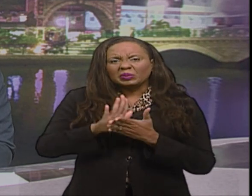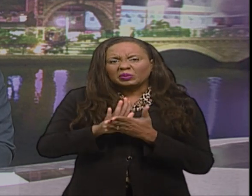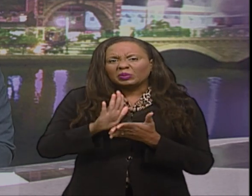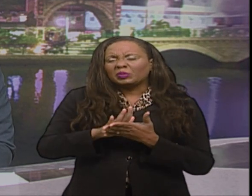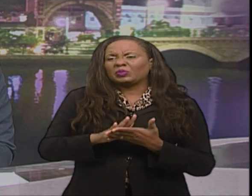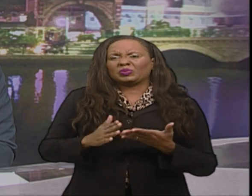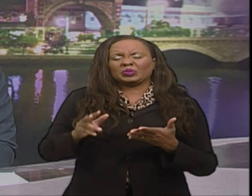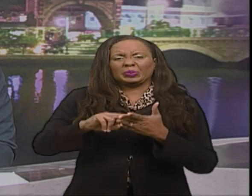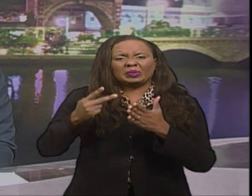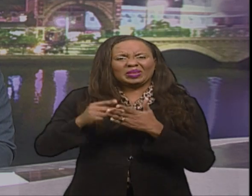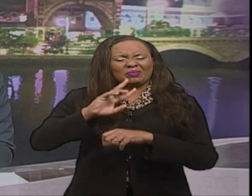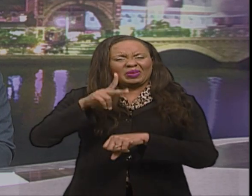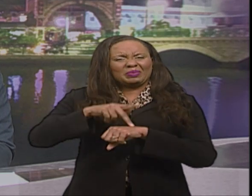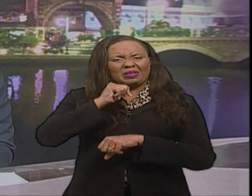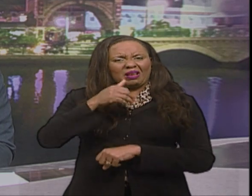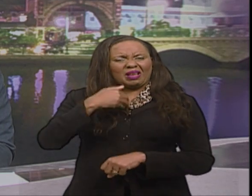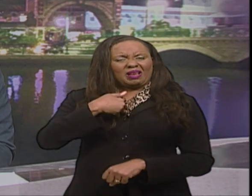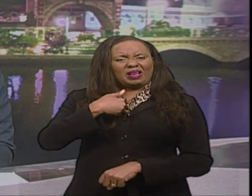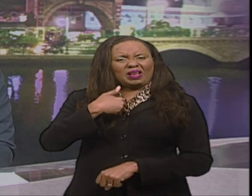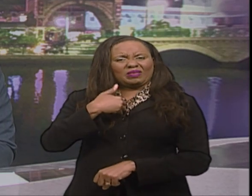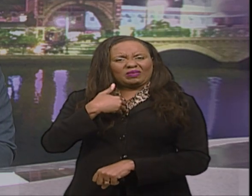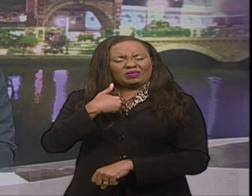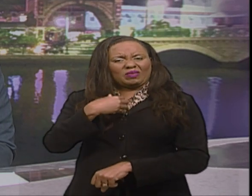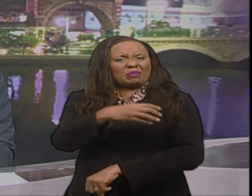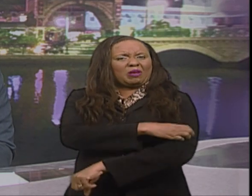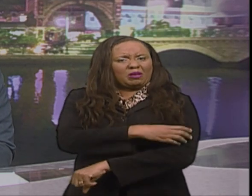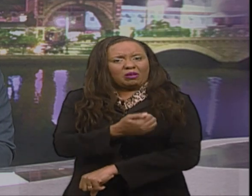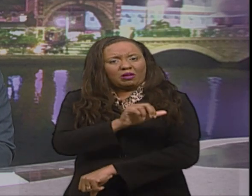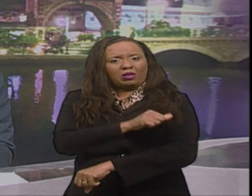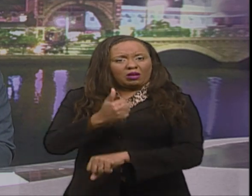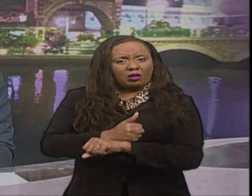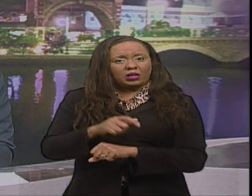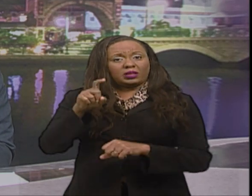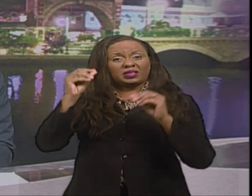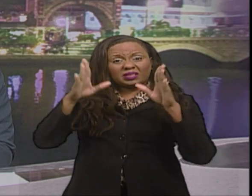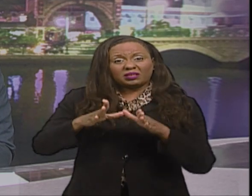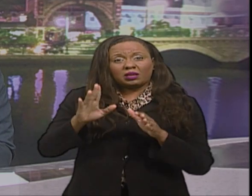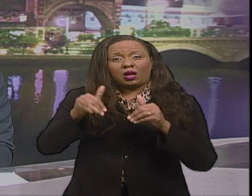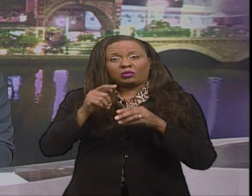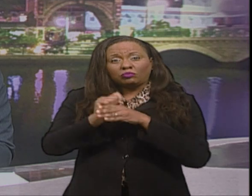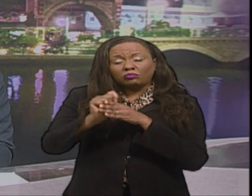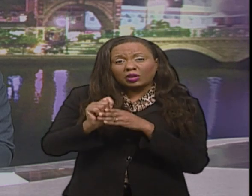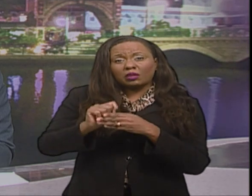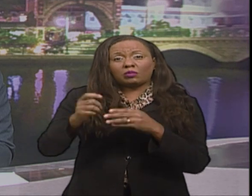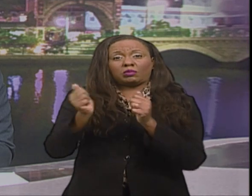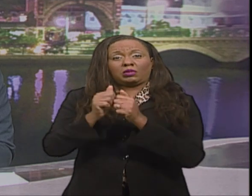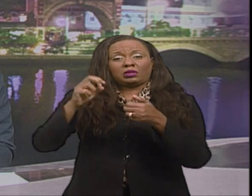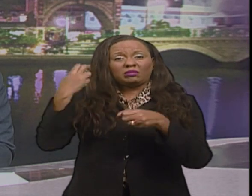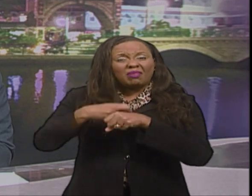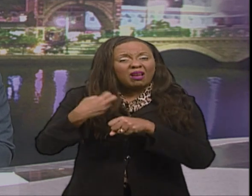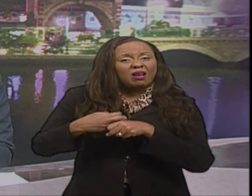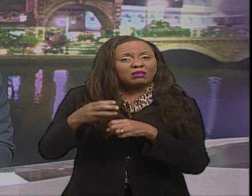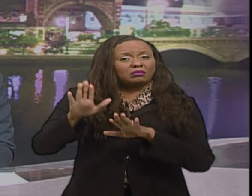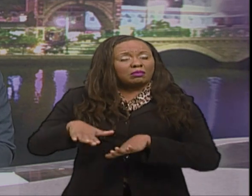of the principals. Senator Fraser believes what is needed is in-depth training for teachers on how to manage difficult children.